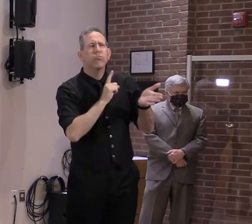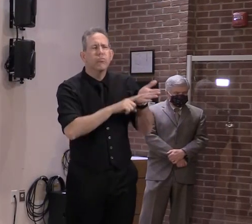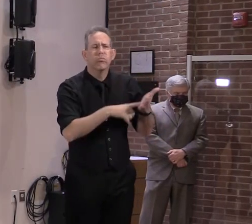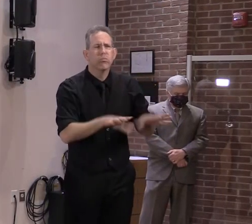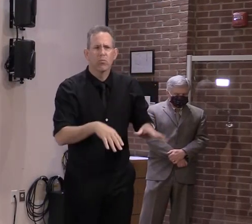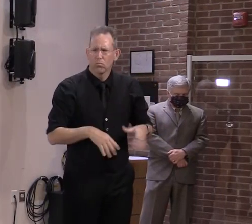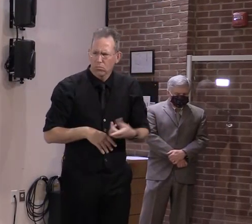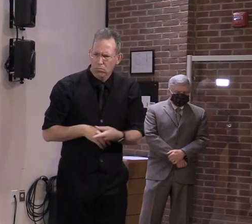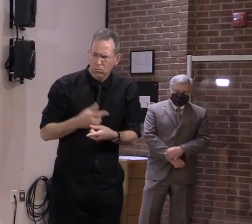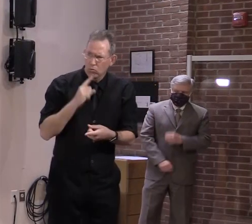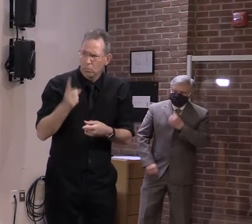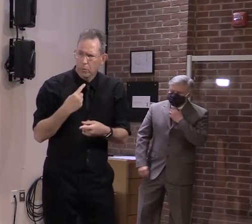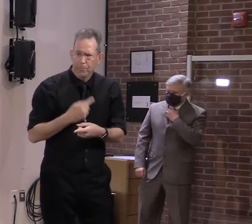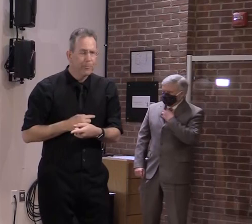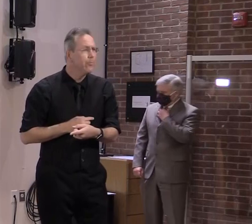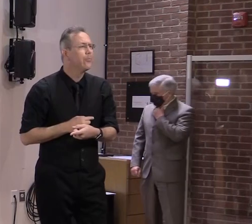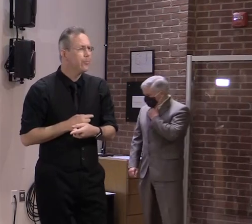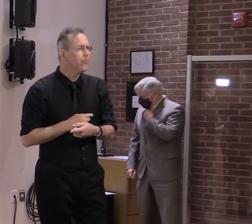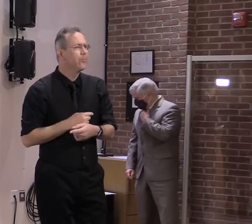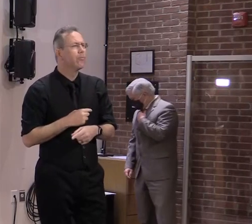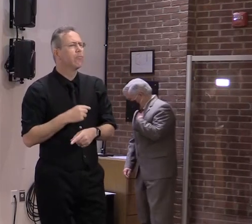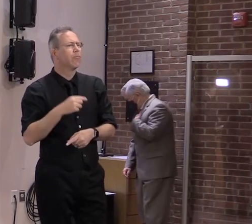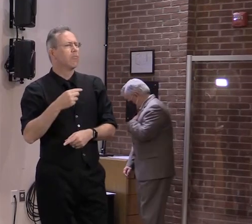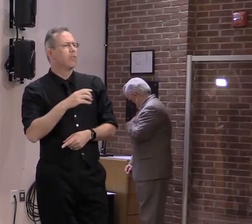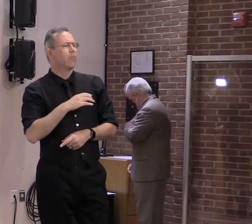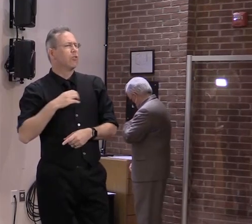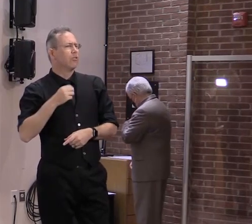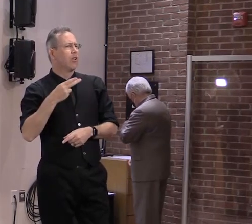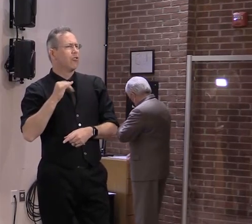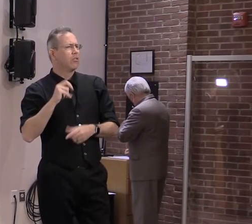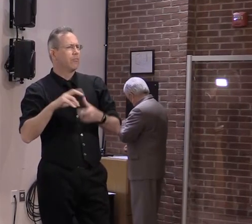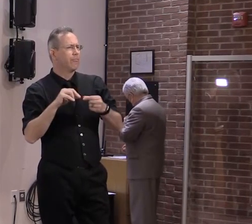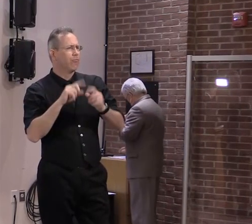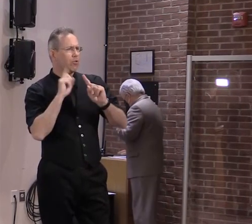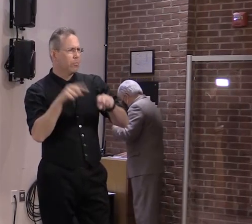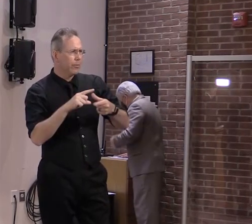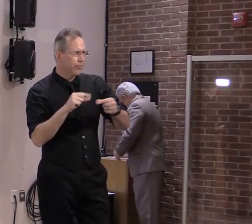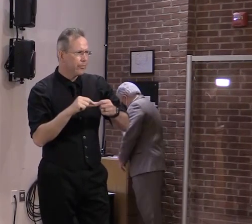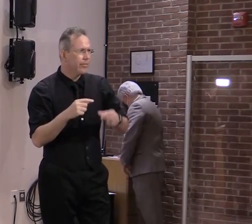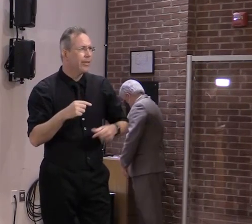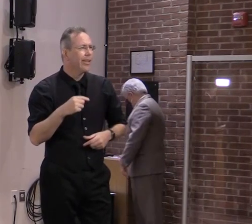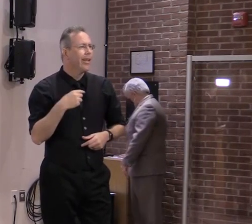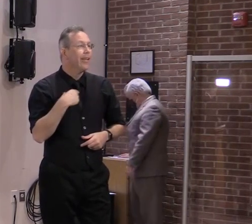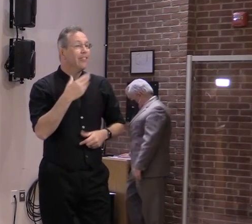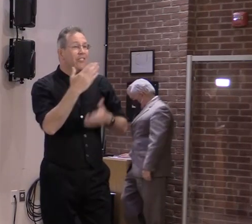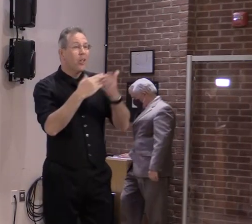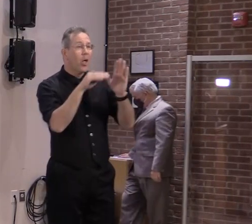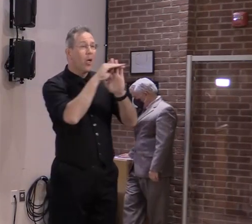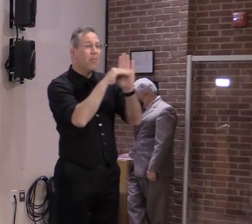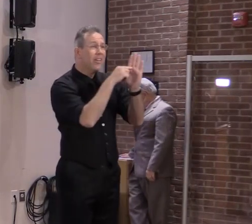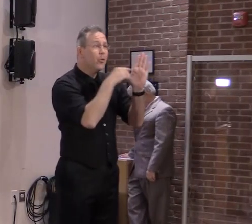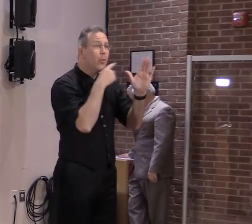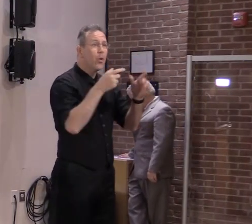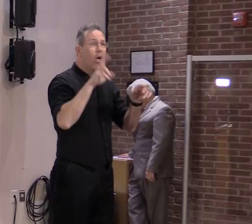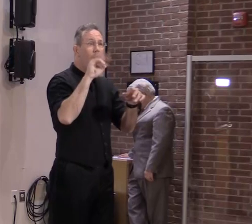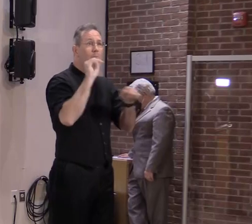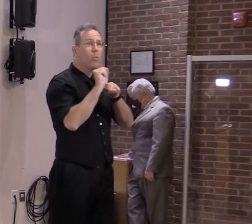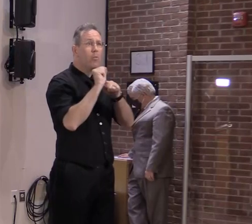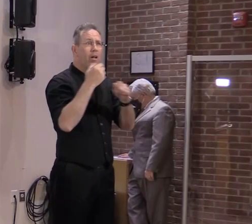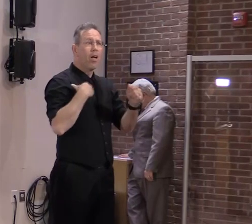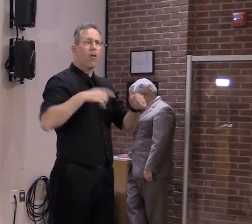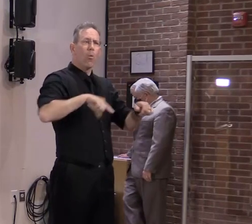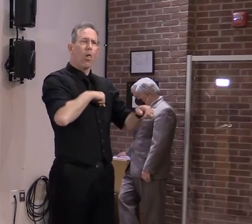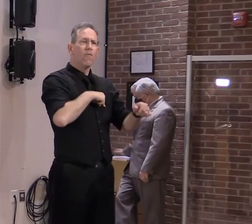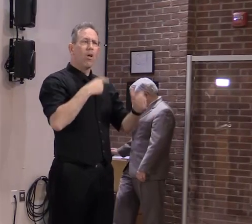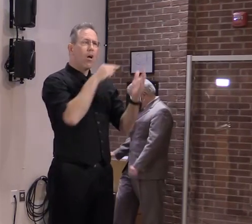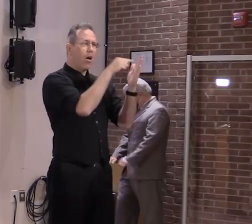were in place at the start of the pandemic and prior to the pandemic. Obviously, many states with the claim surge